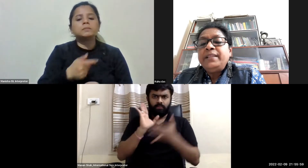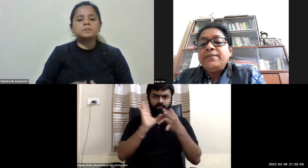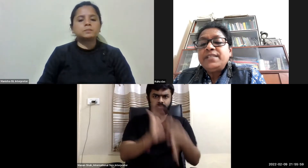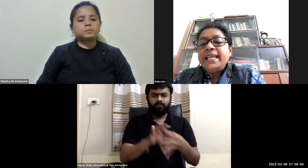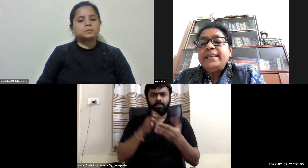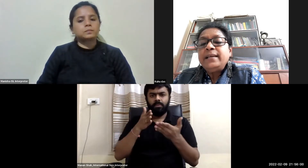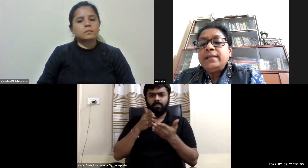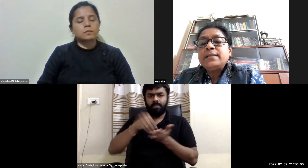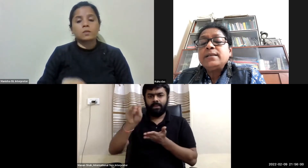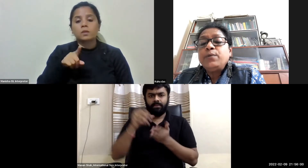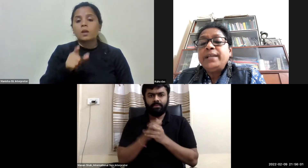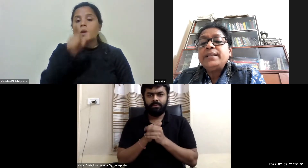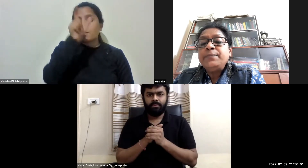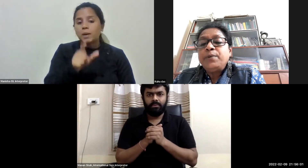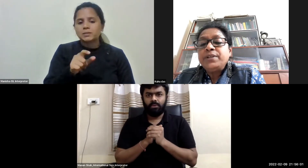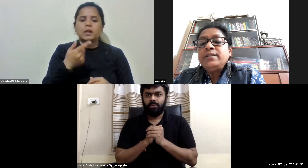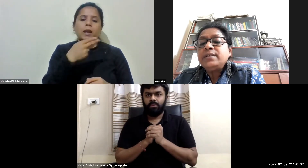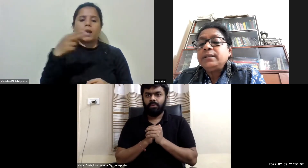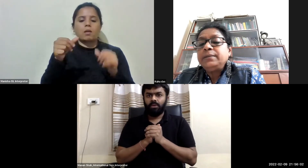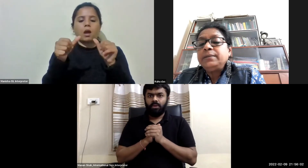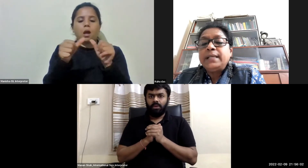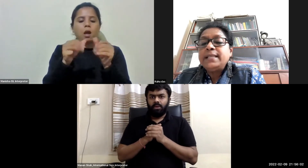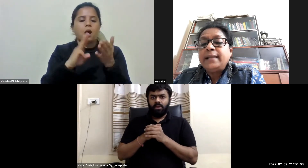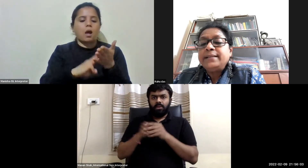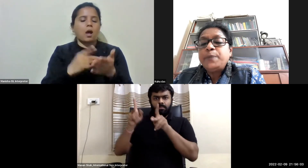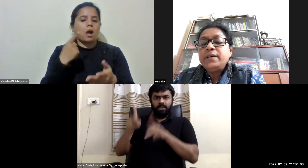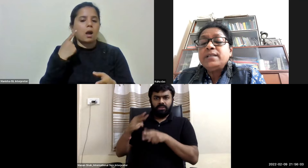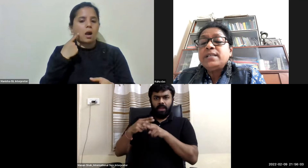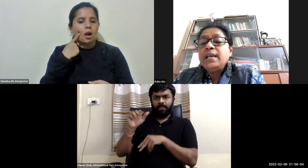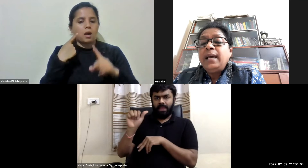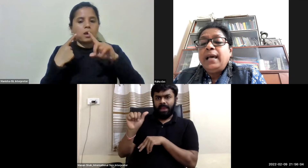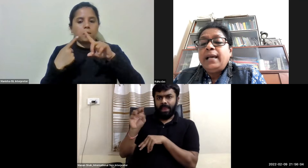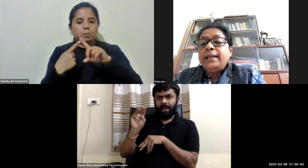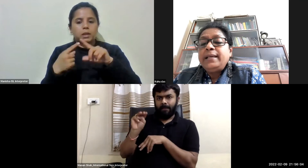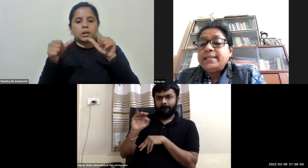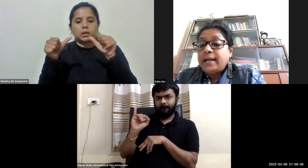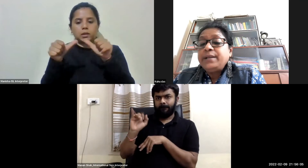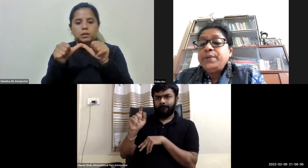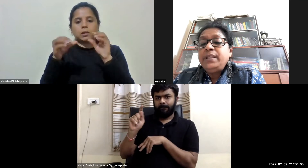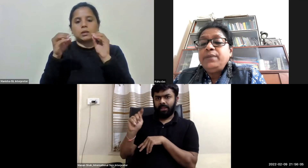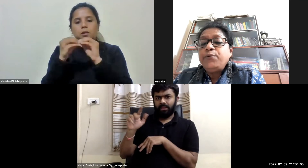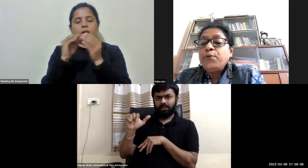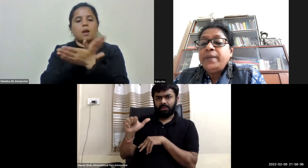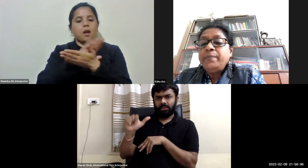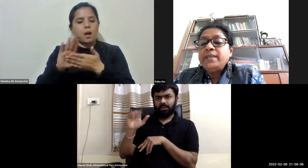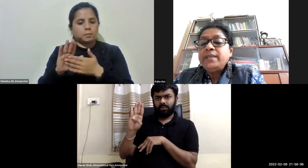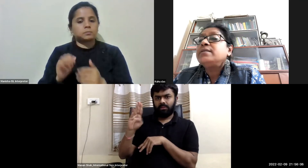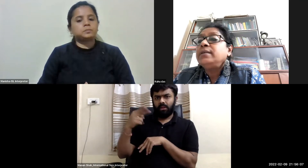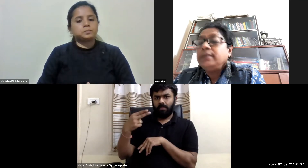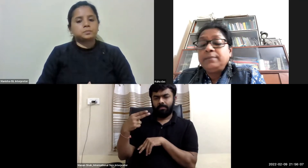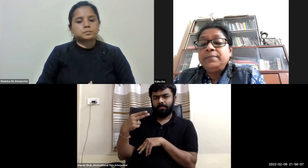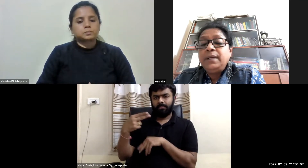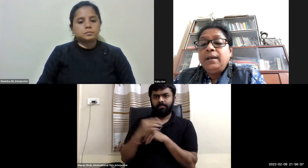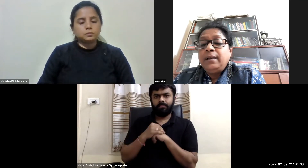What Amitav said is quite important as the other speakers, and he started with the four big